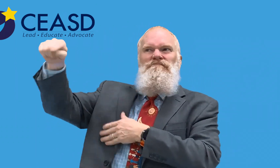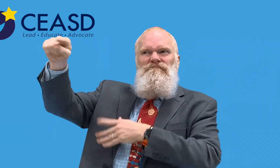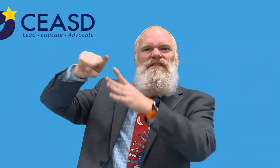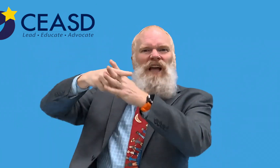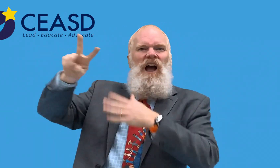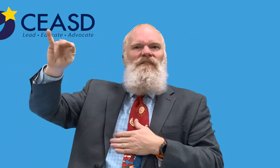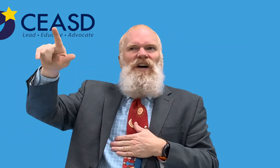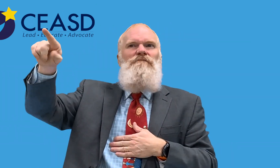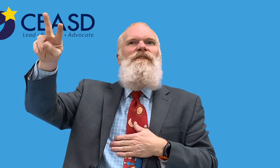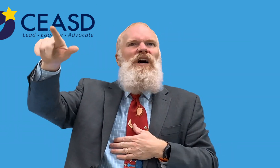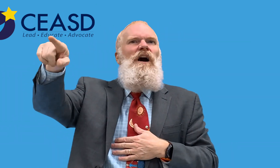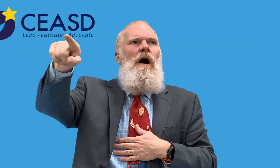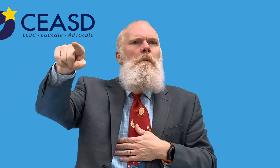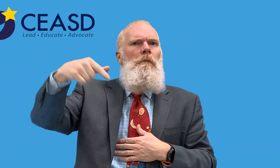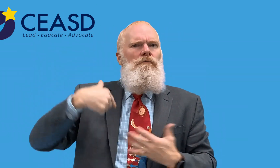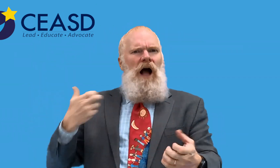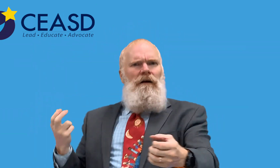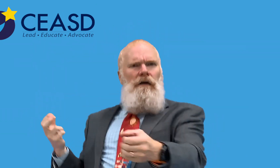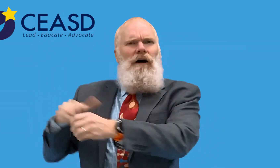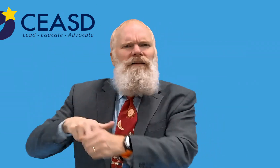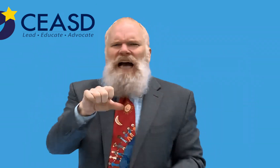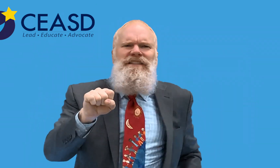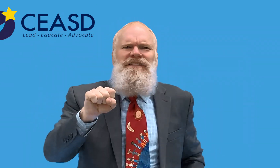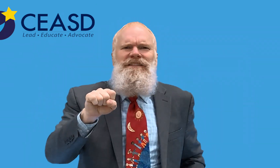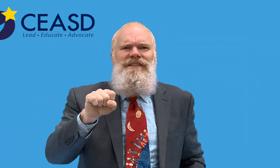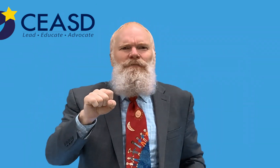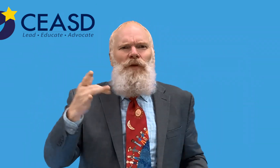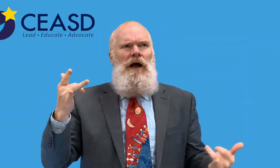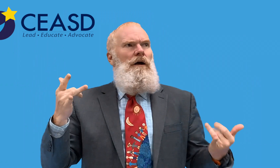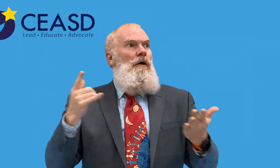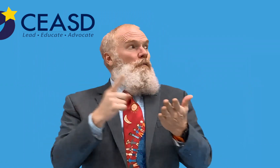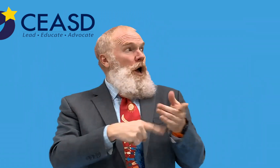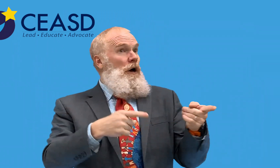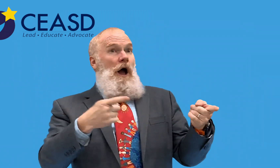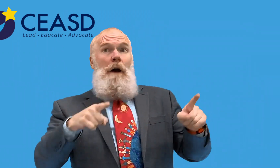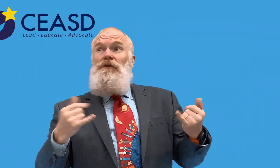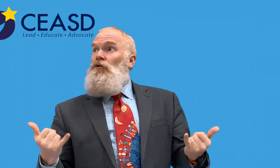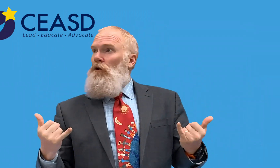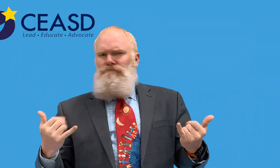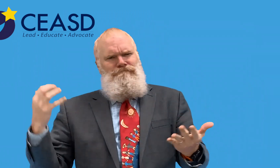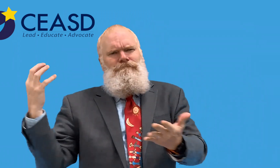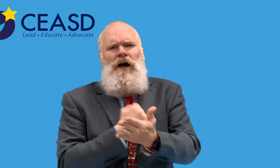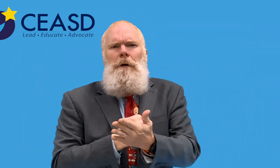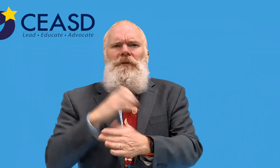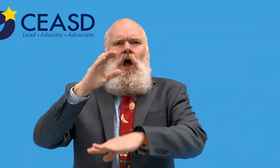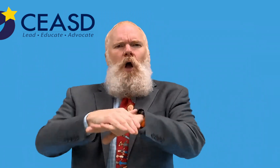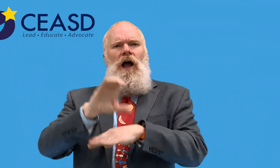to oversee the committee's visit to the respective schools. One exciting element is the virtual piece. Some other accrediting organizations